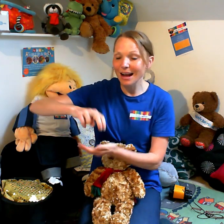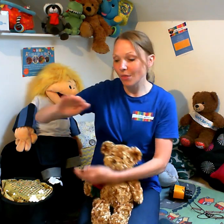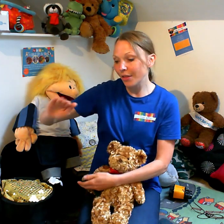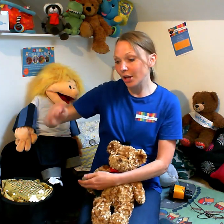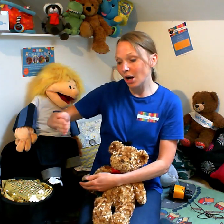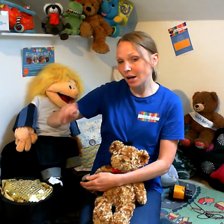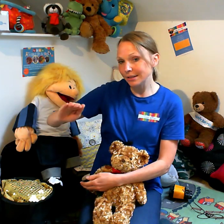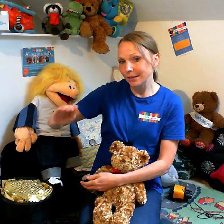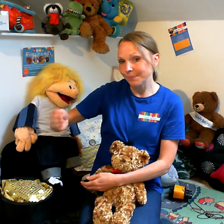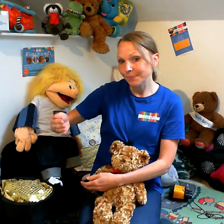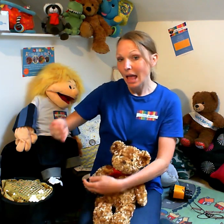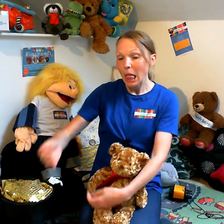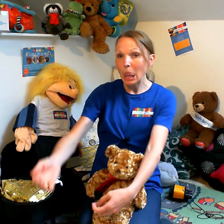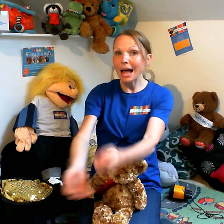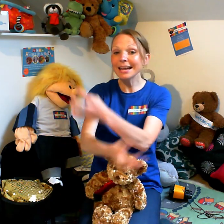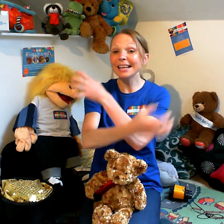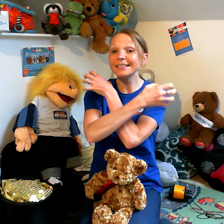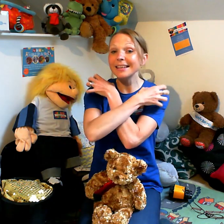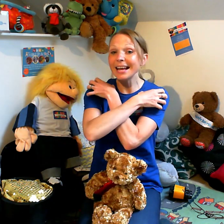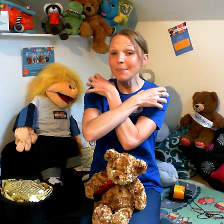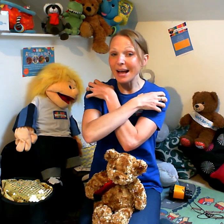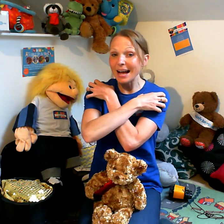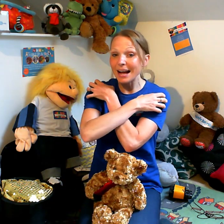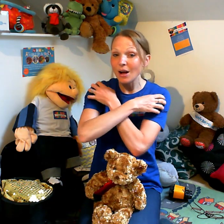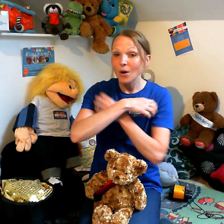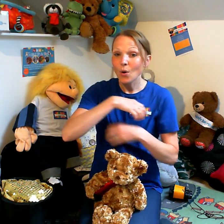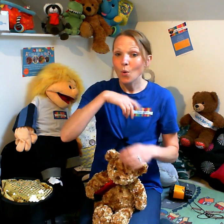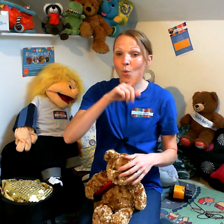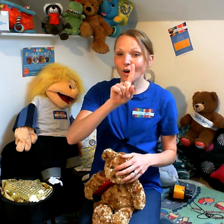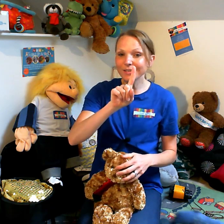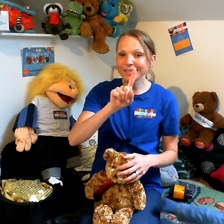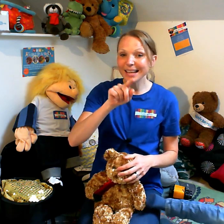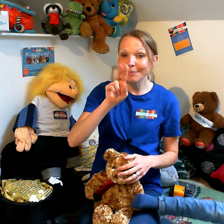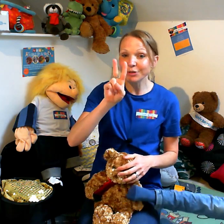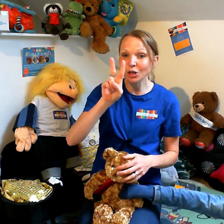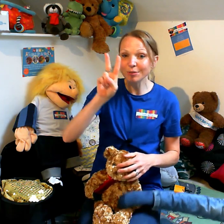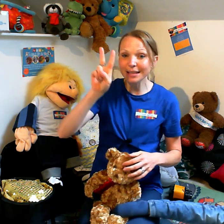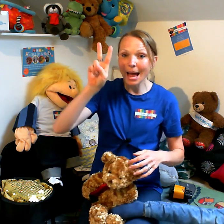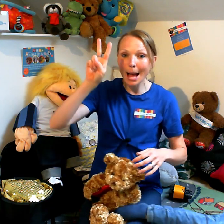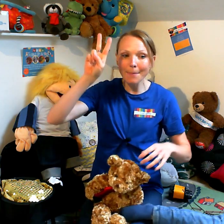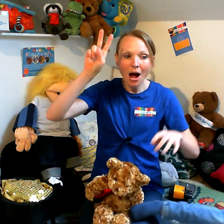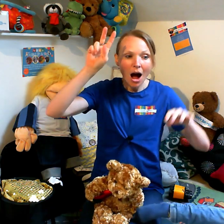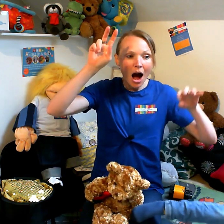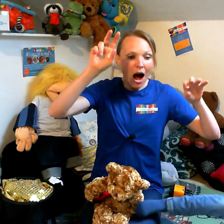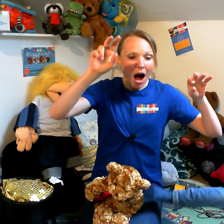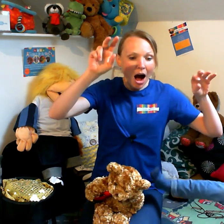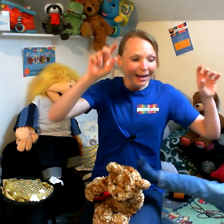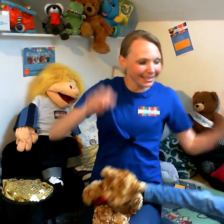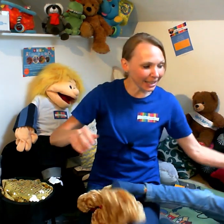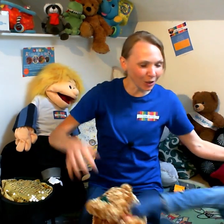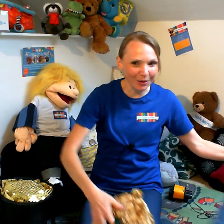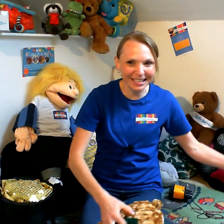the garden like a teddy bear. One step, two step, tickle you under